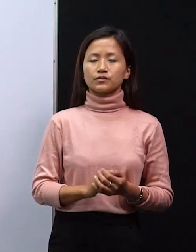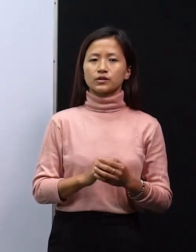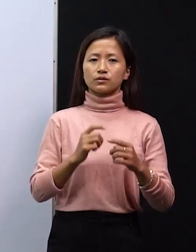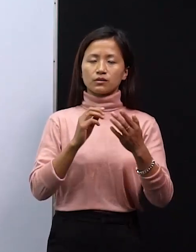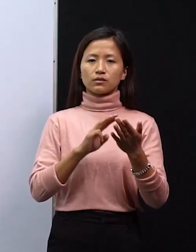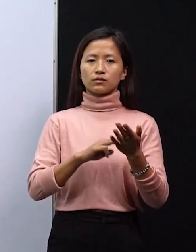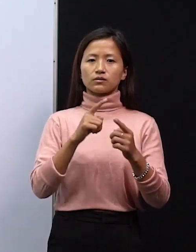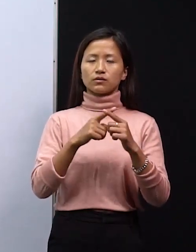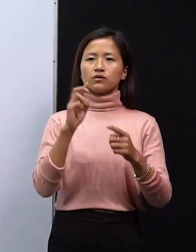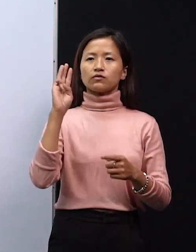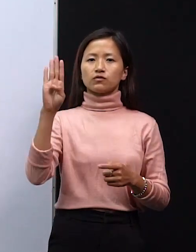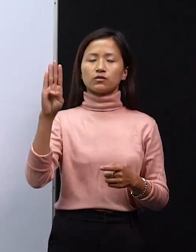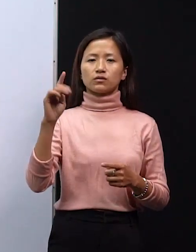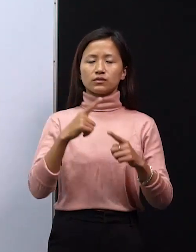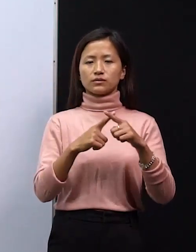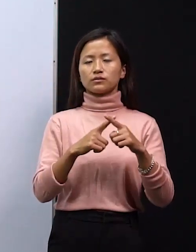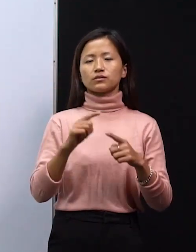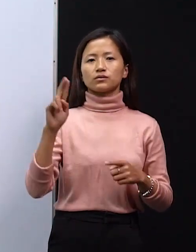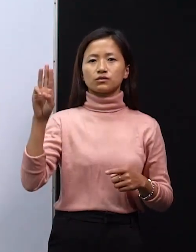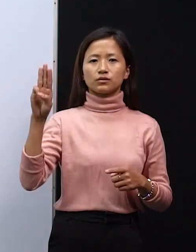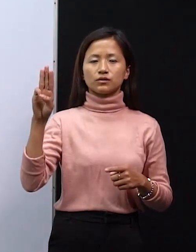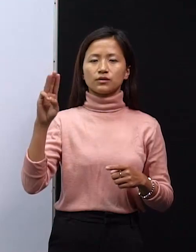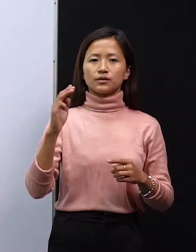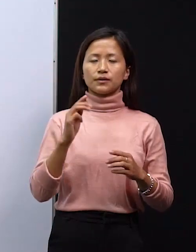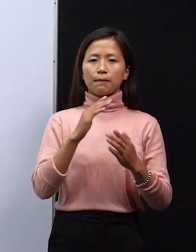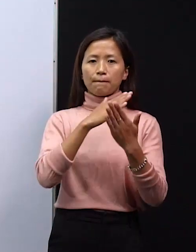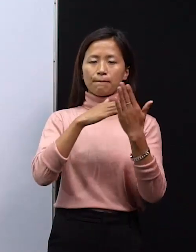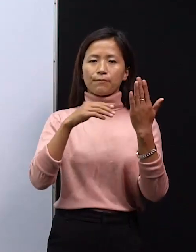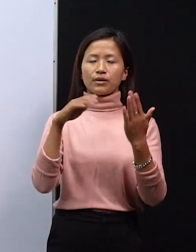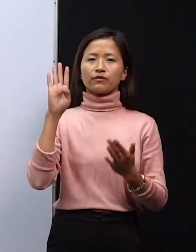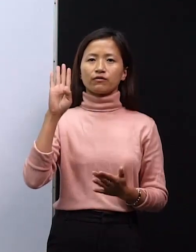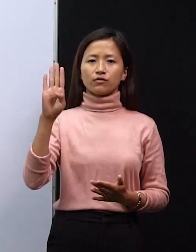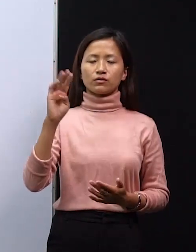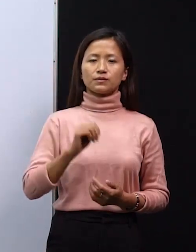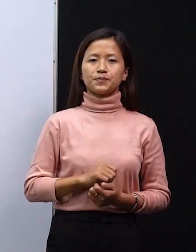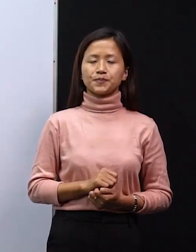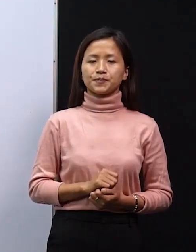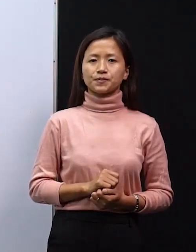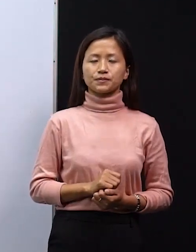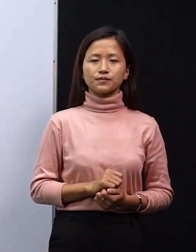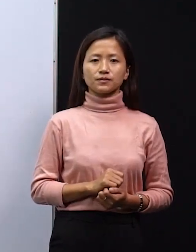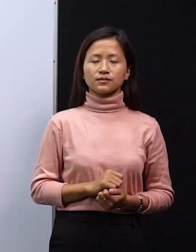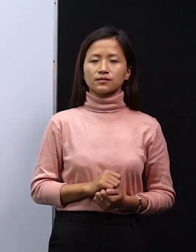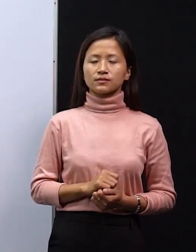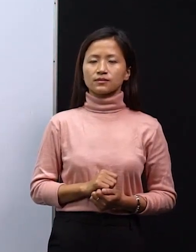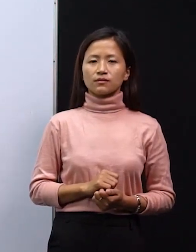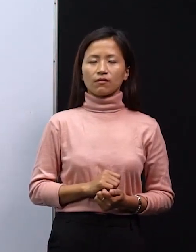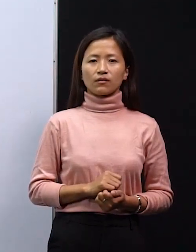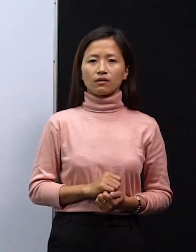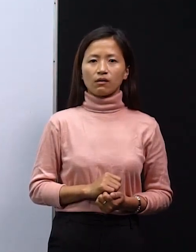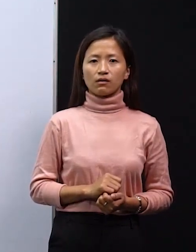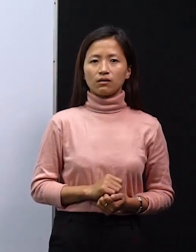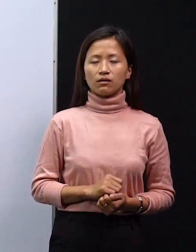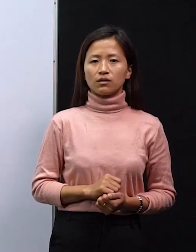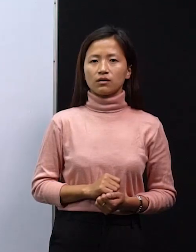4 into 3 by 4. Since there is no other number here, you simply write 3 by 4 as it